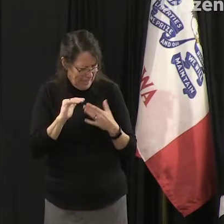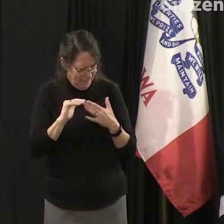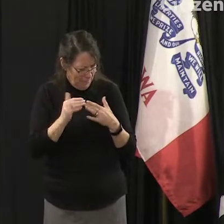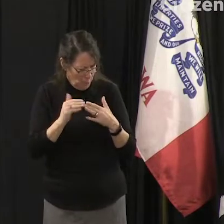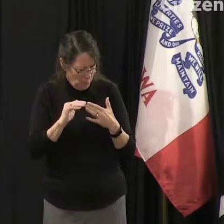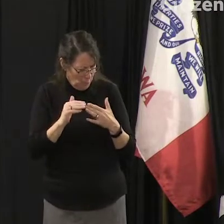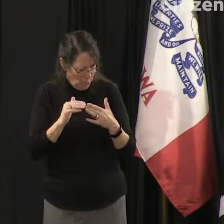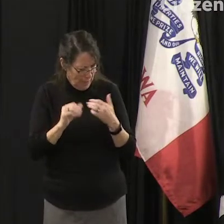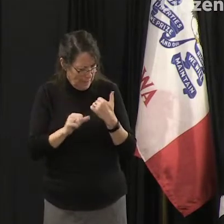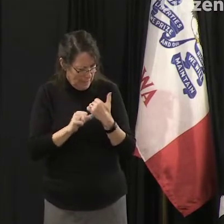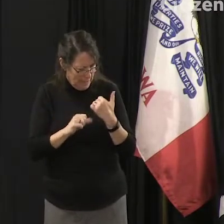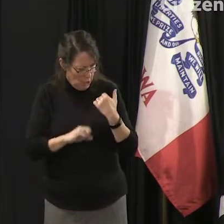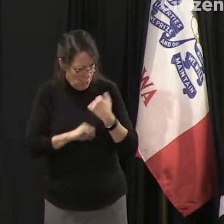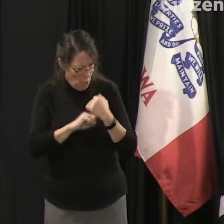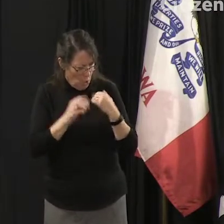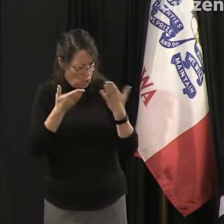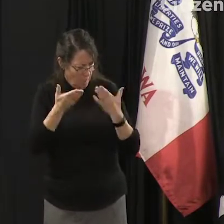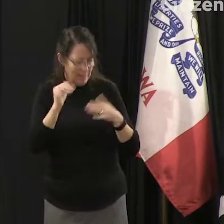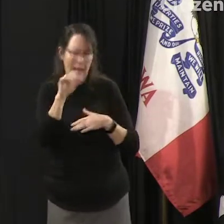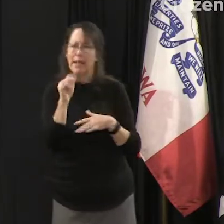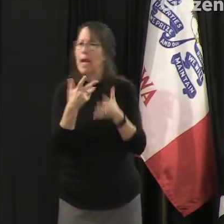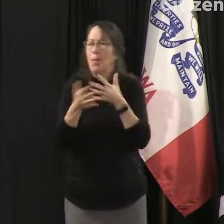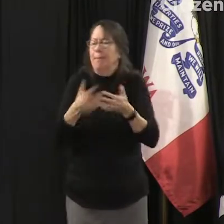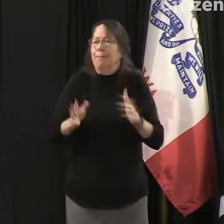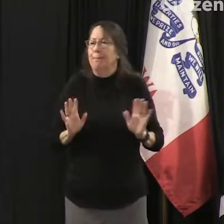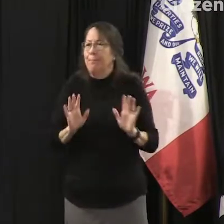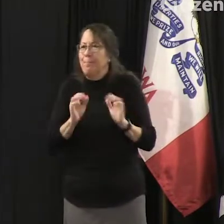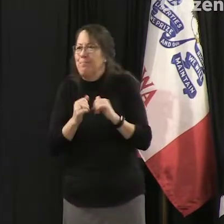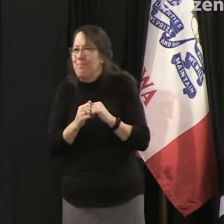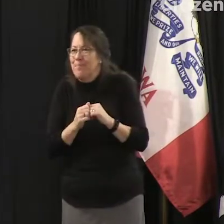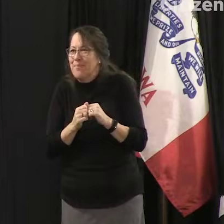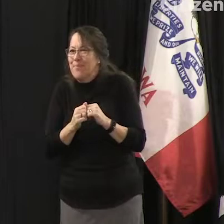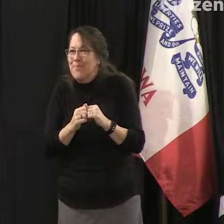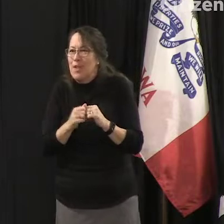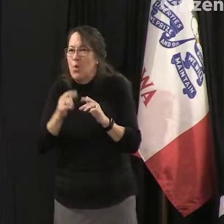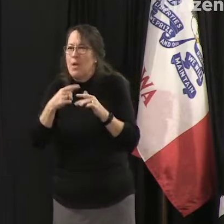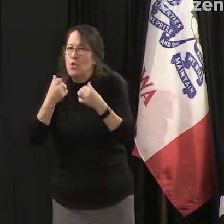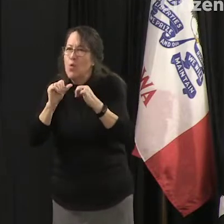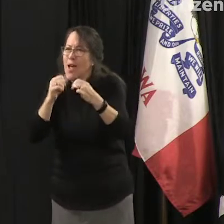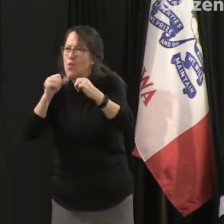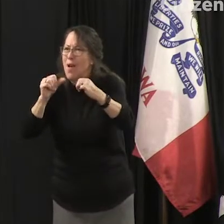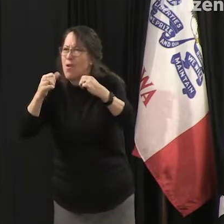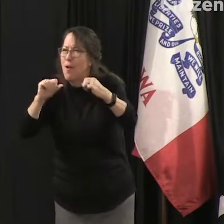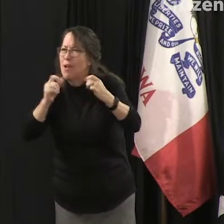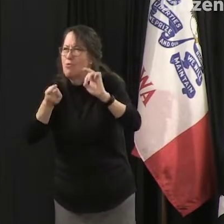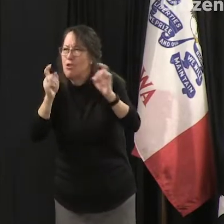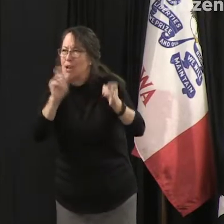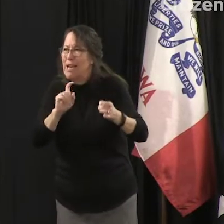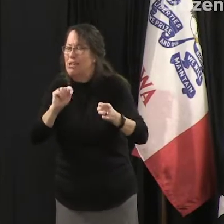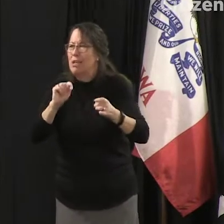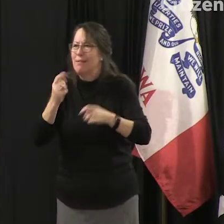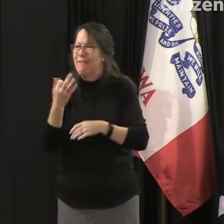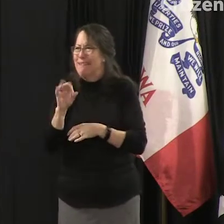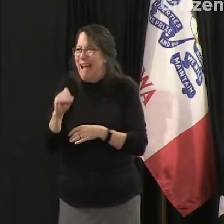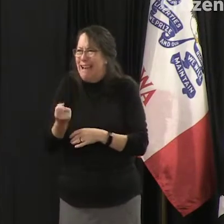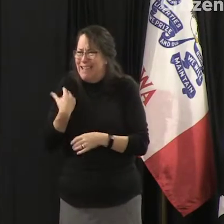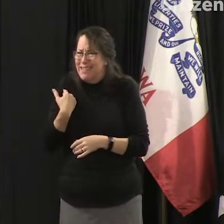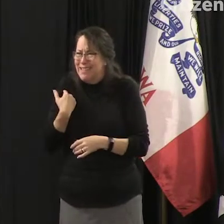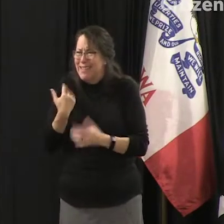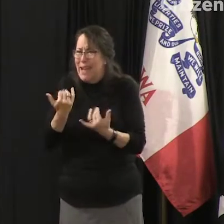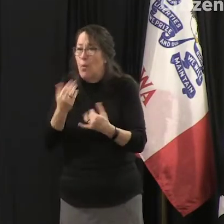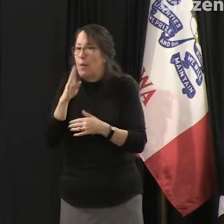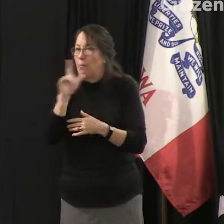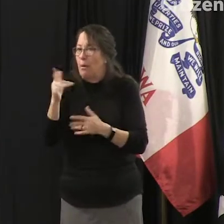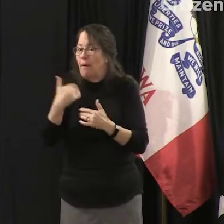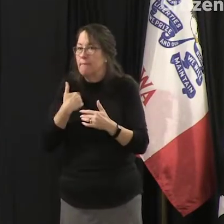Community Assistance Support and Services Act. Anyway, we kept trying year after year to get it done, and we never could get it done. And there's a bill